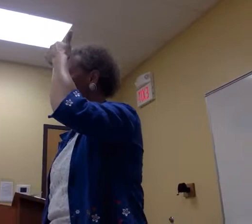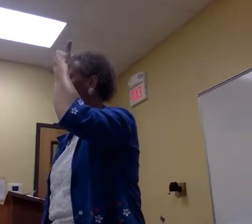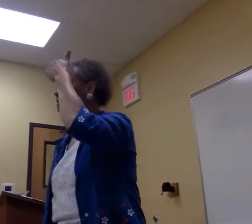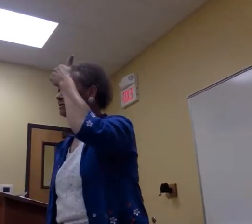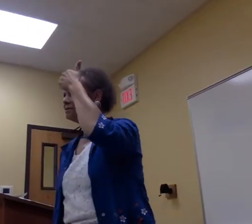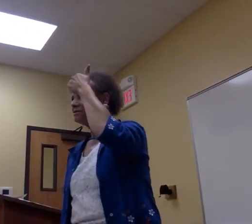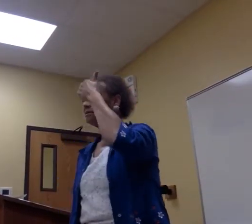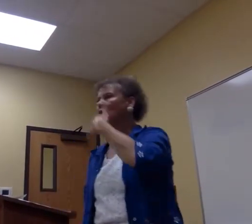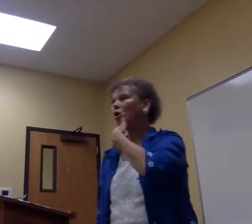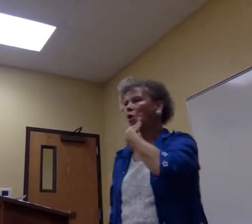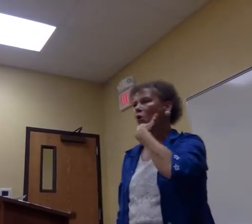This is old.